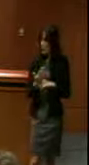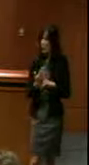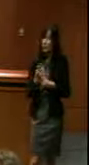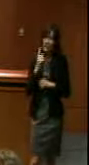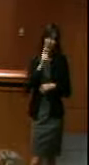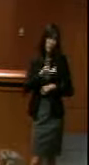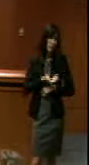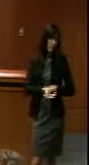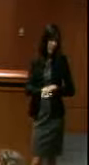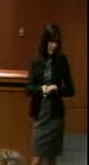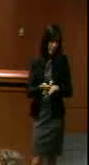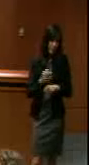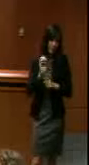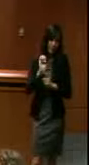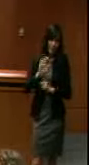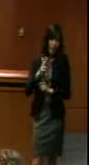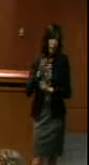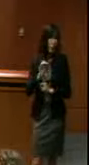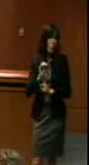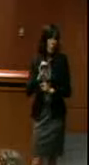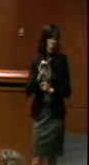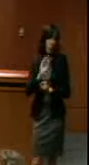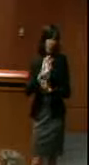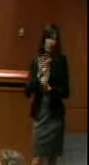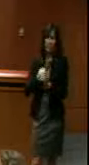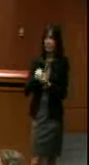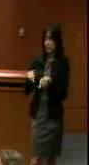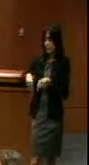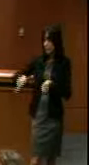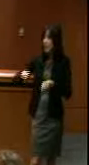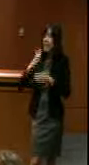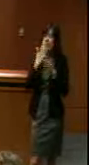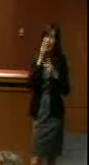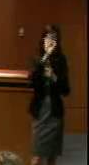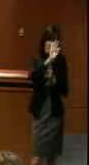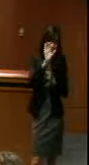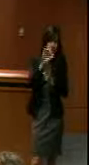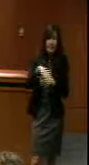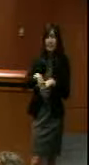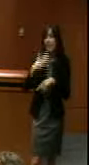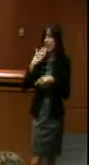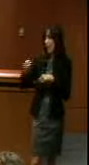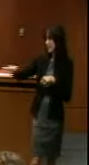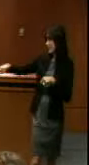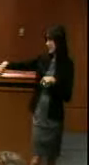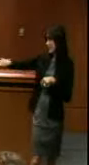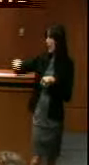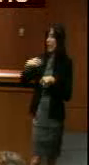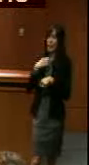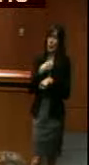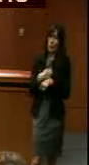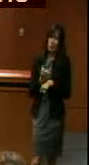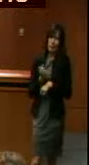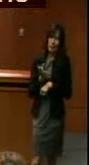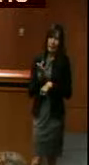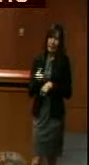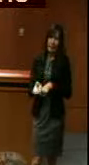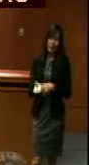for inviting ECHO to be a part of this panel. Thanks to the Commission, my colleagues alongside the panel. I wish I could be there in